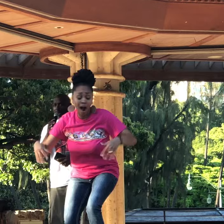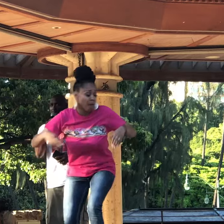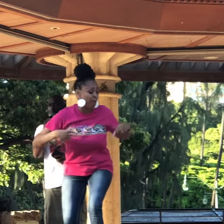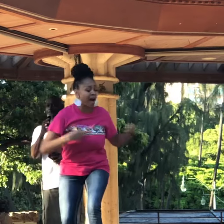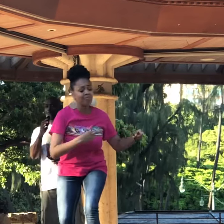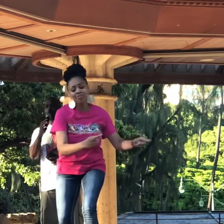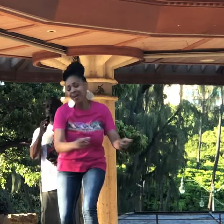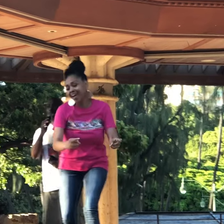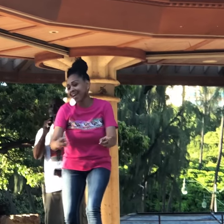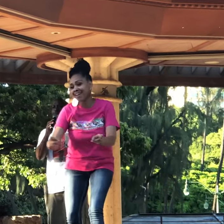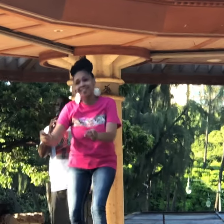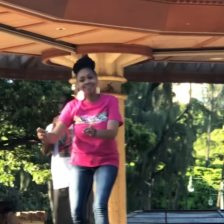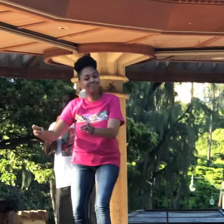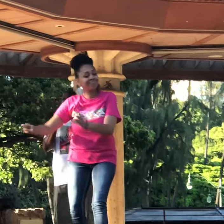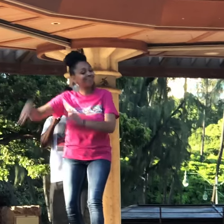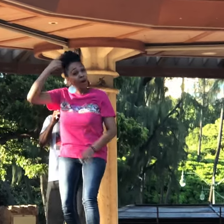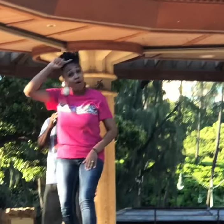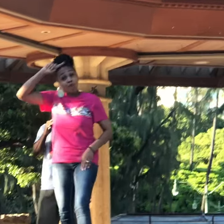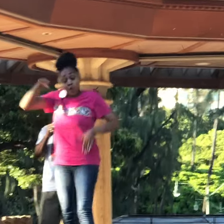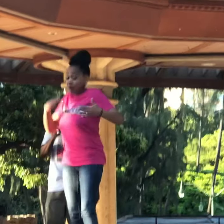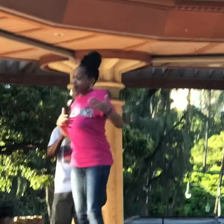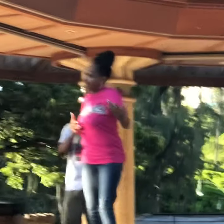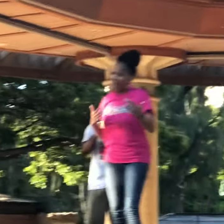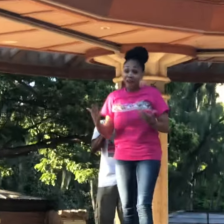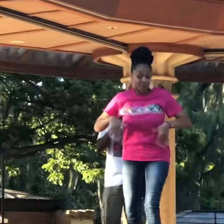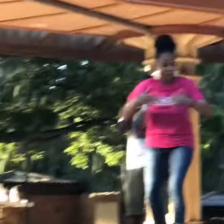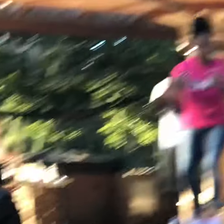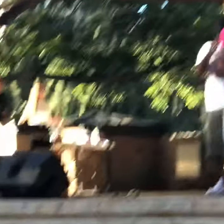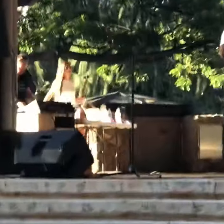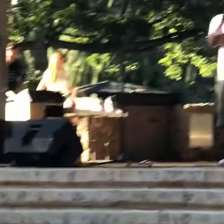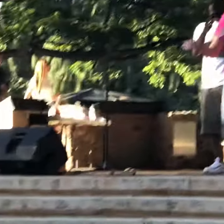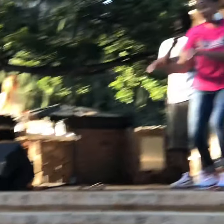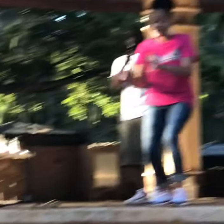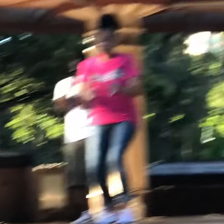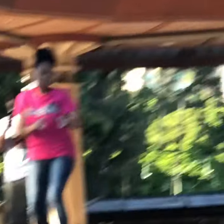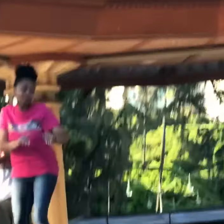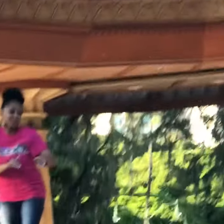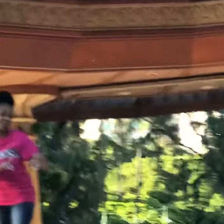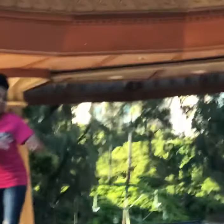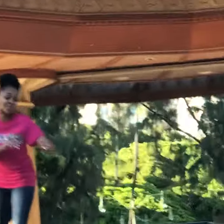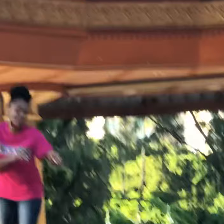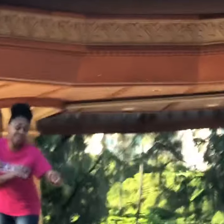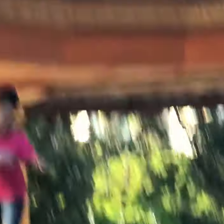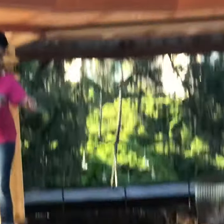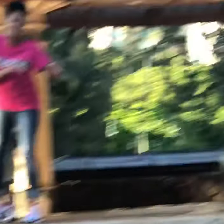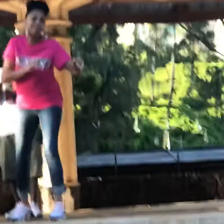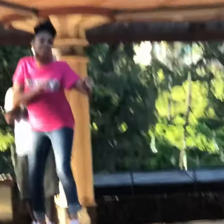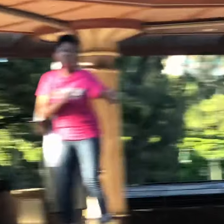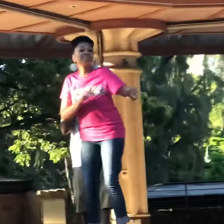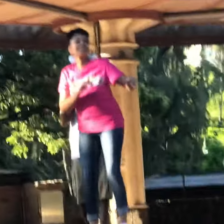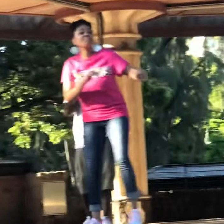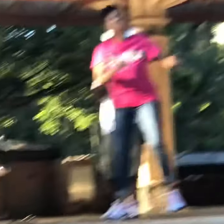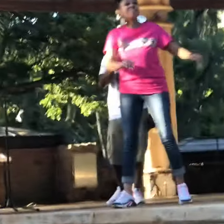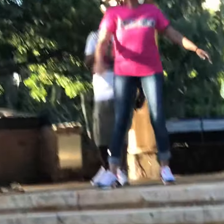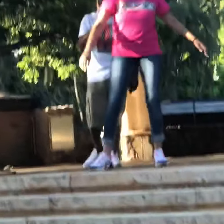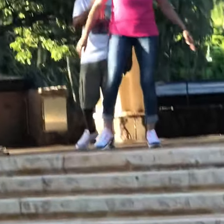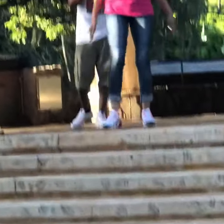And now I'm ready for whatever you wanna do.